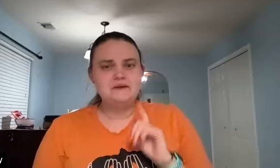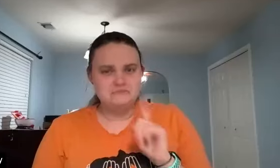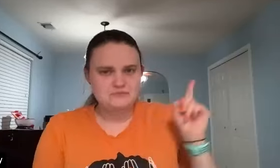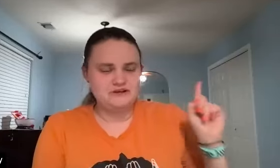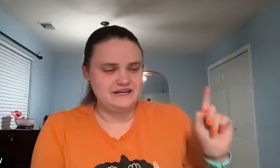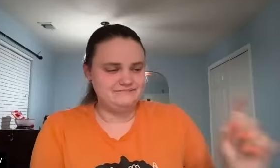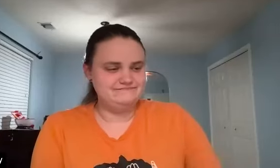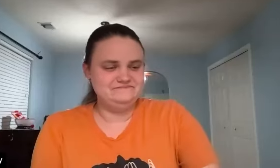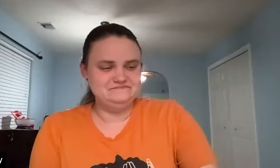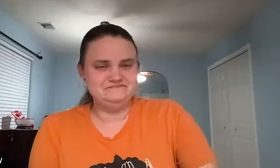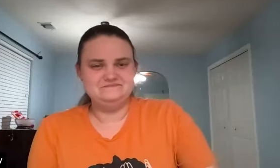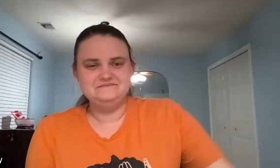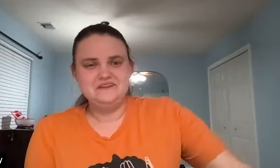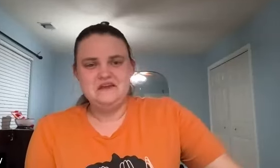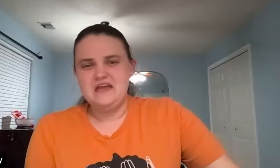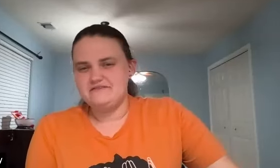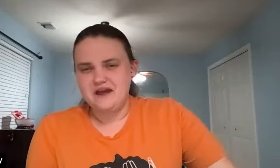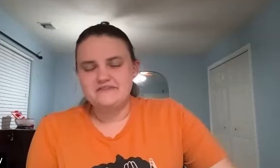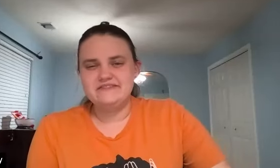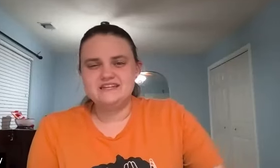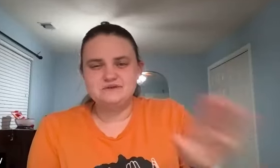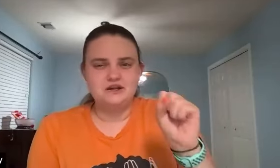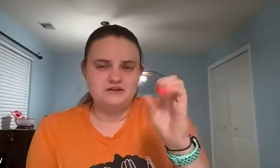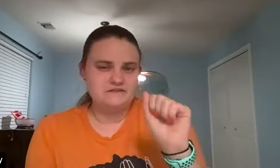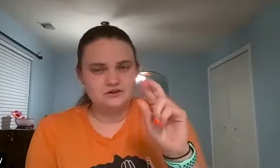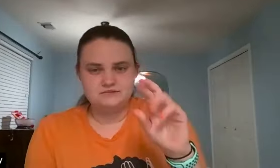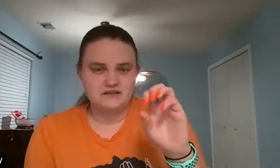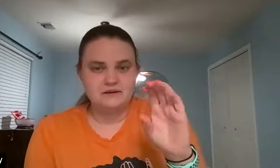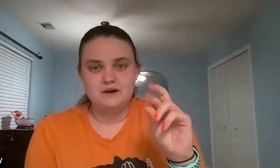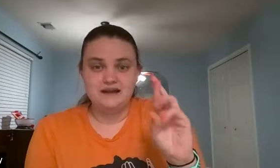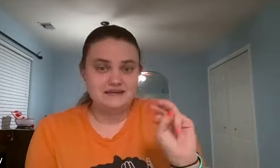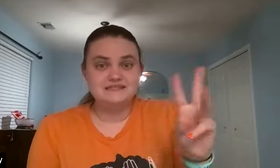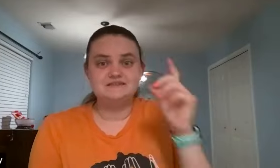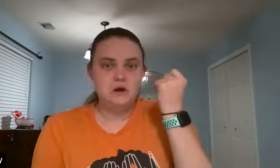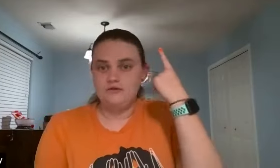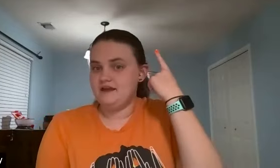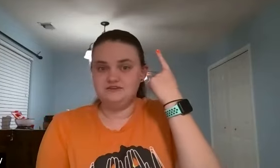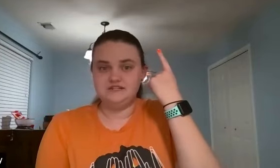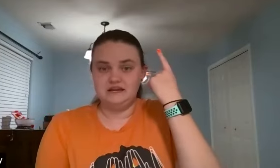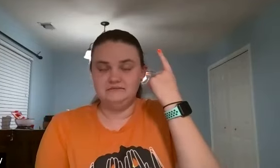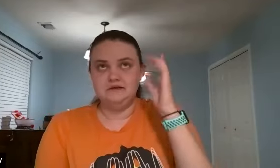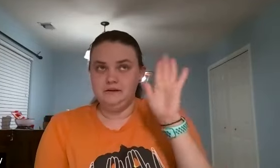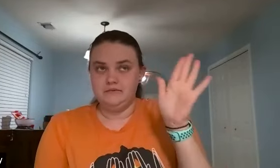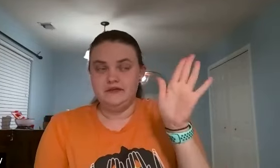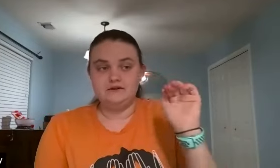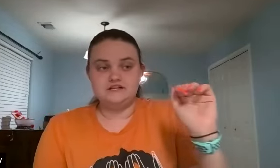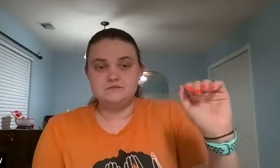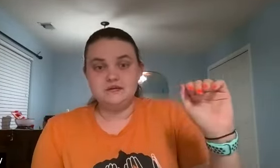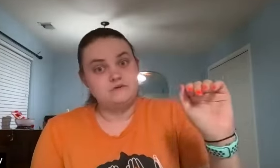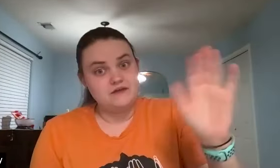people get it. If not, then that's when I go to the finger spelling. But my kids, oh, they understand it. But that could also be, we read The